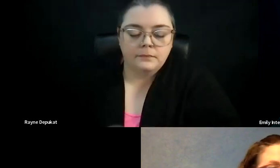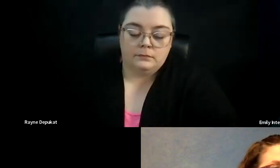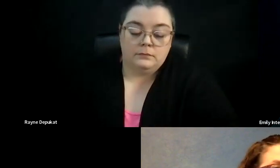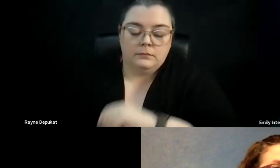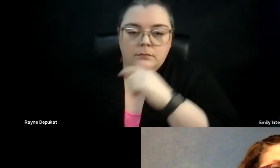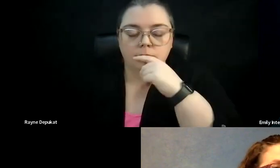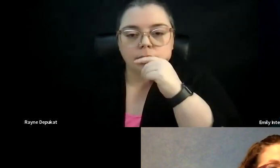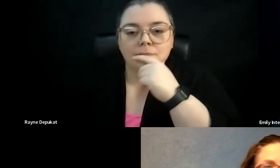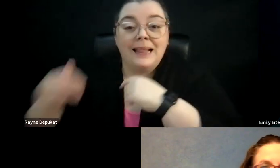Okay, just one moment, please.